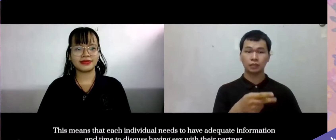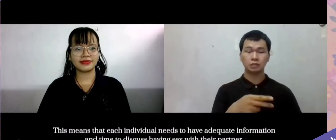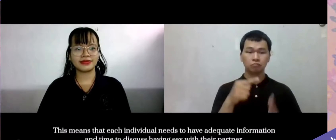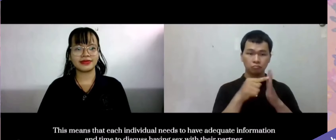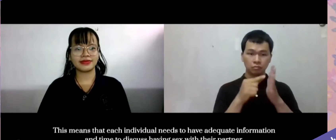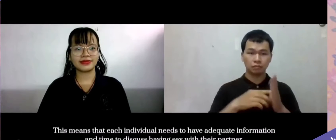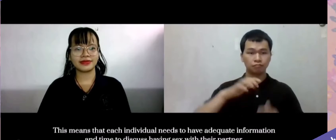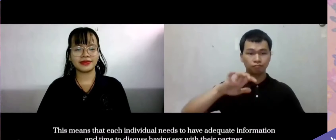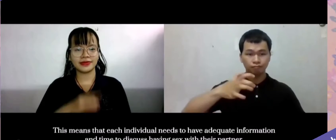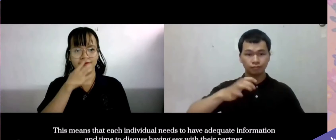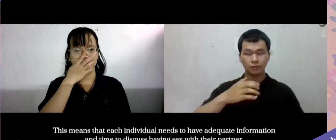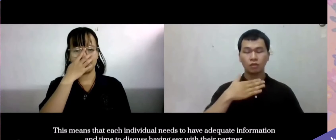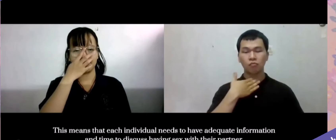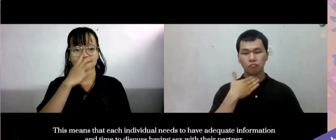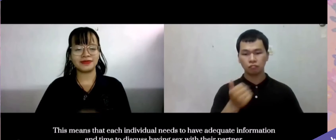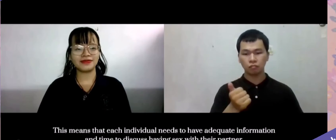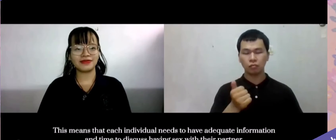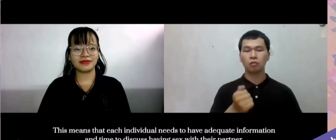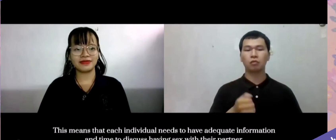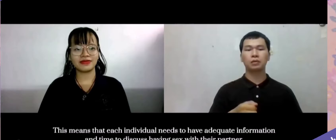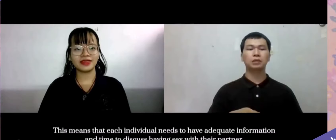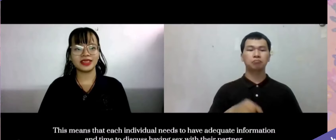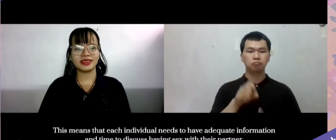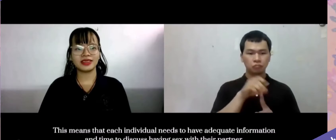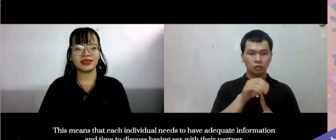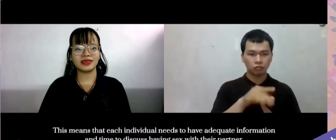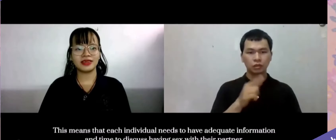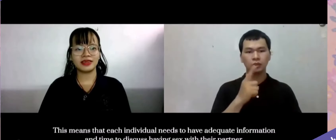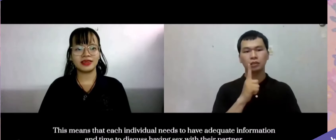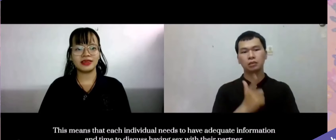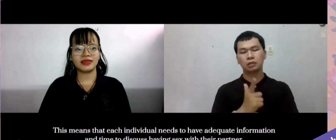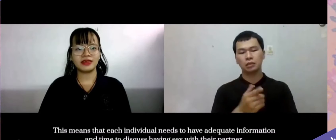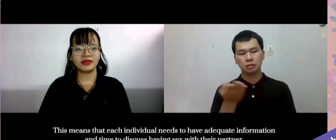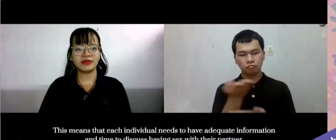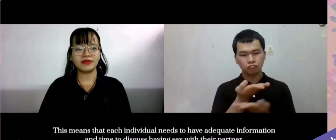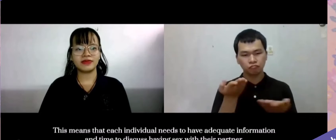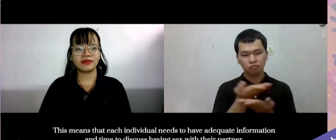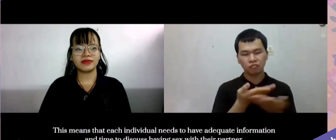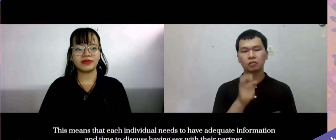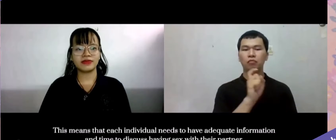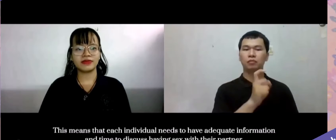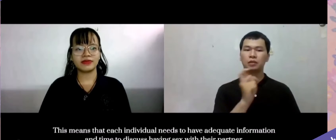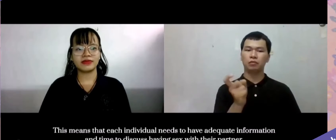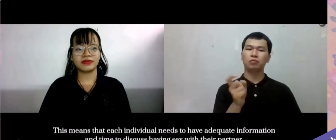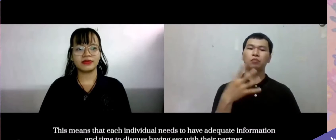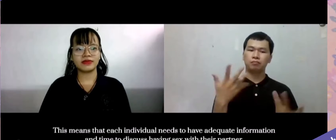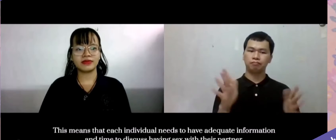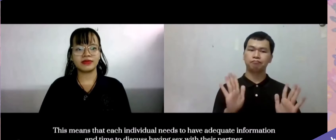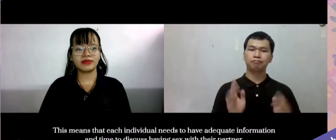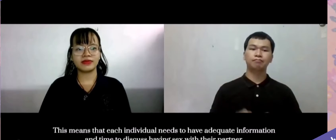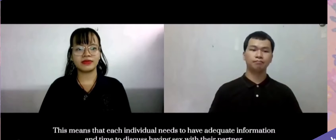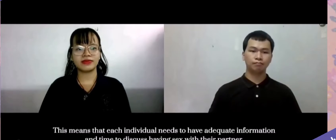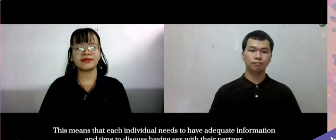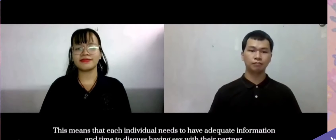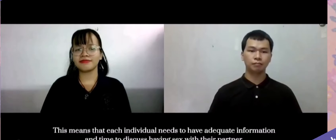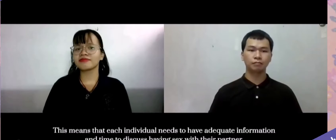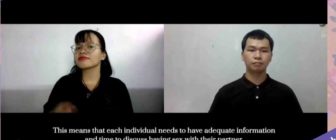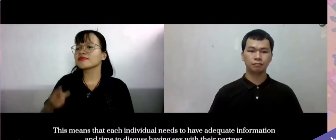sexual consent means that each individual needs to have adequate information and time to discuss having sex with their partner